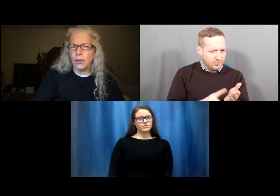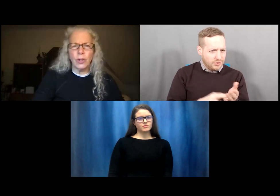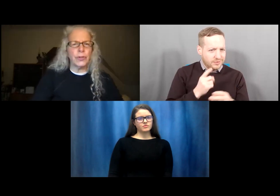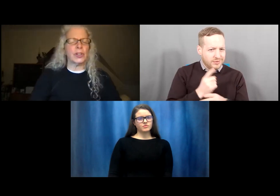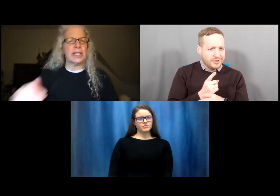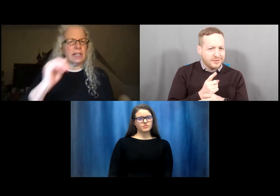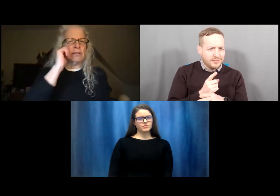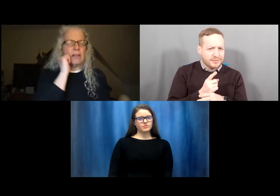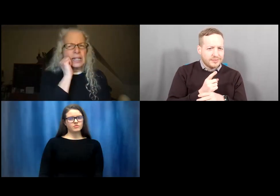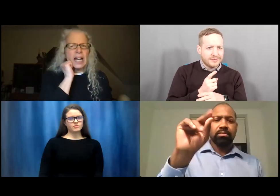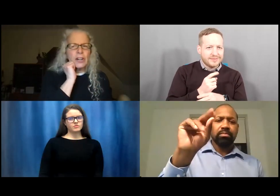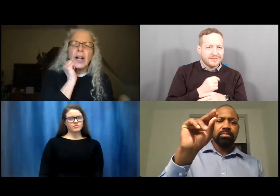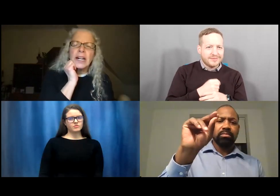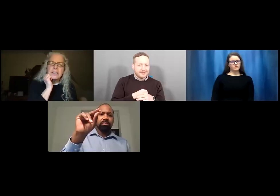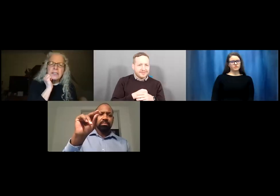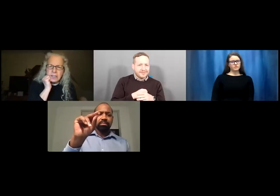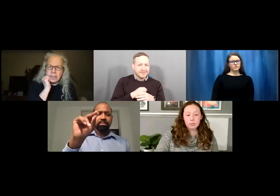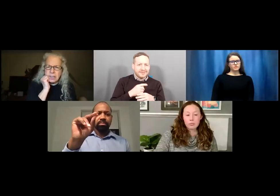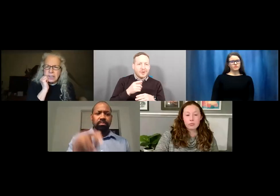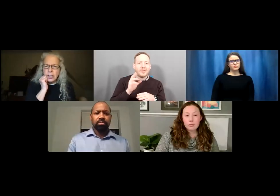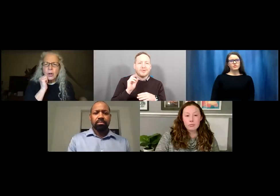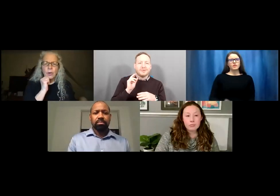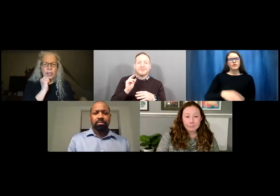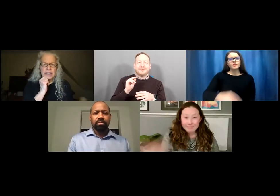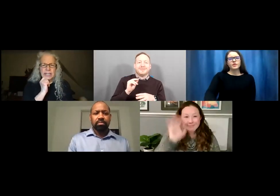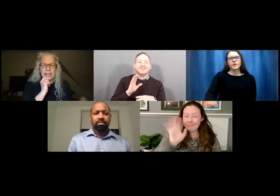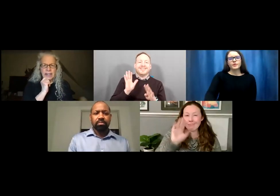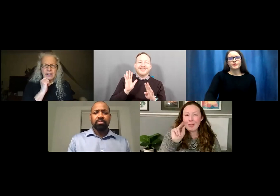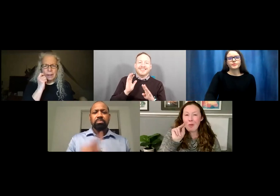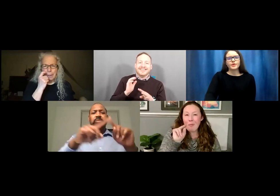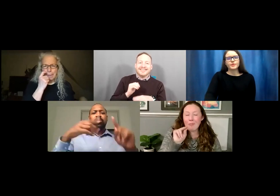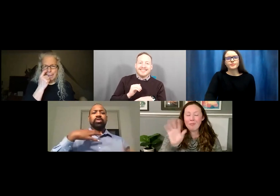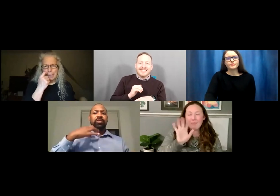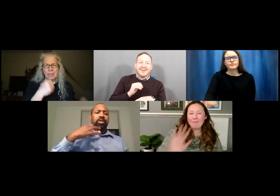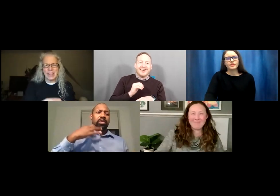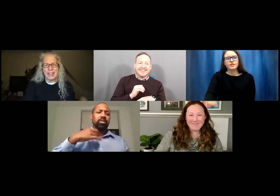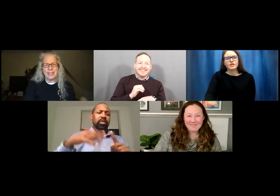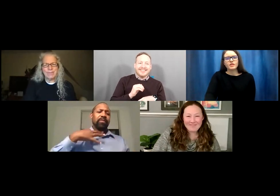I don't know if you're still on contract. No, Ernest is saying. No.